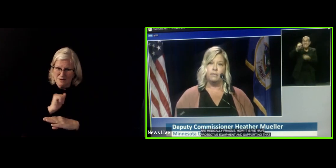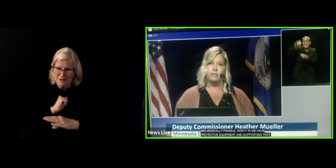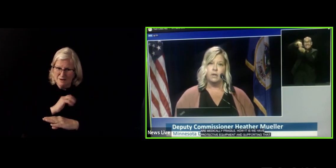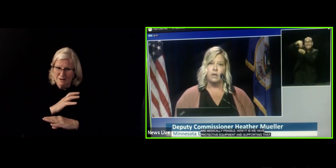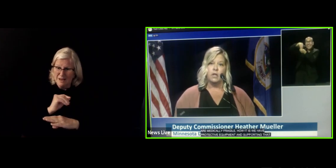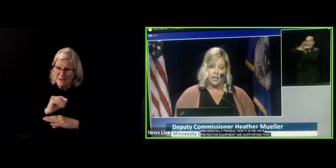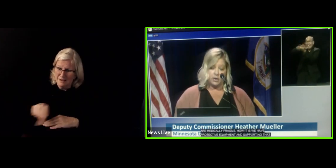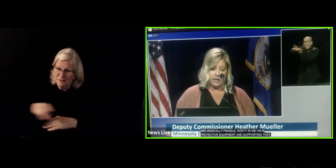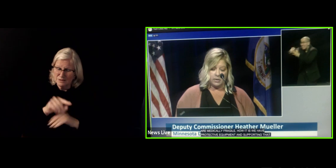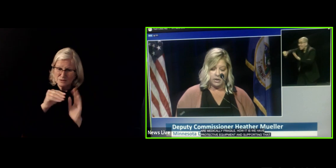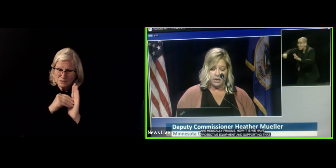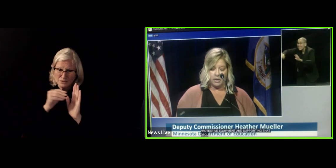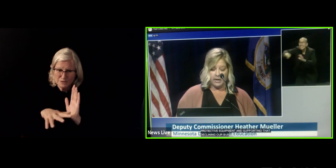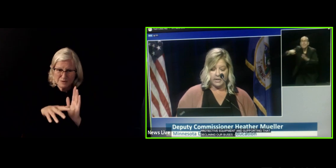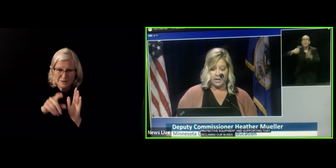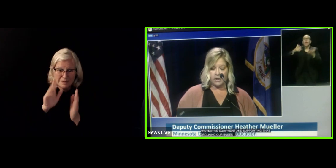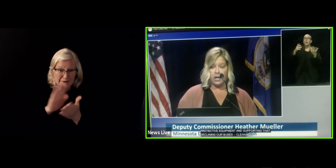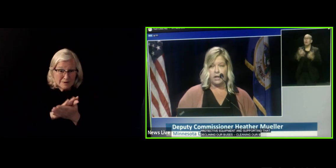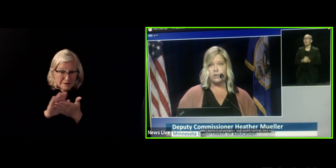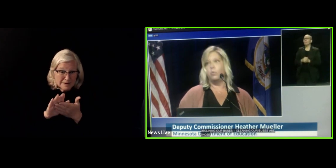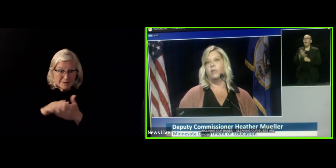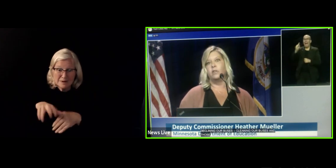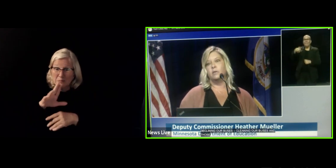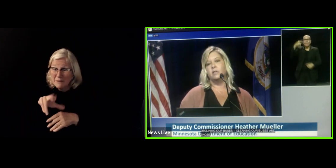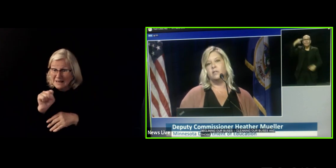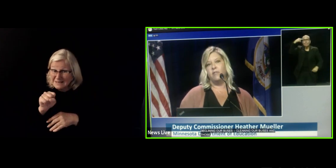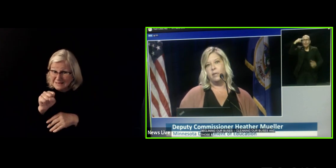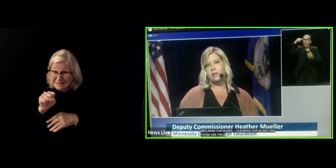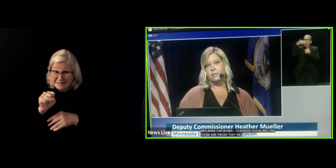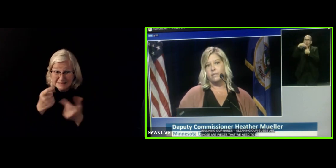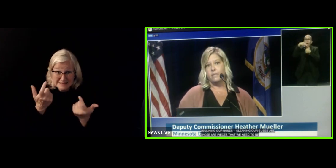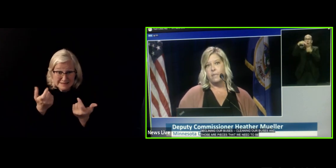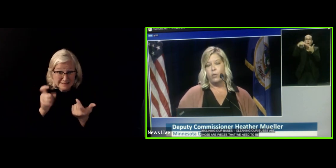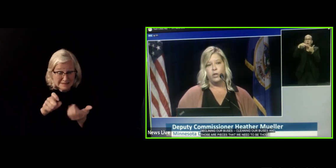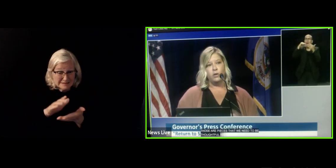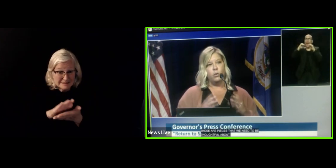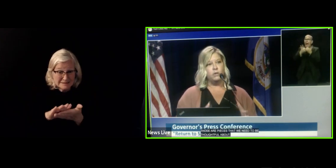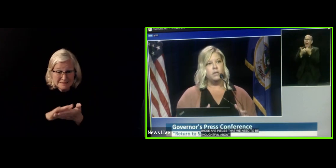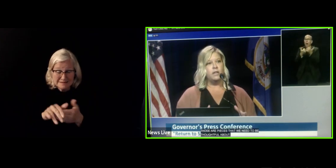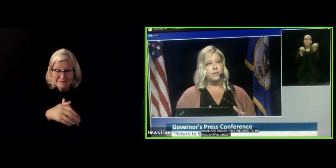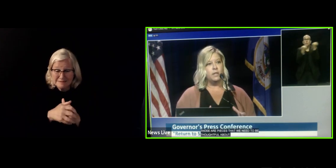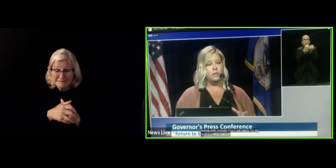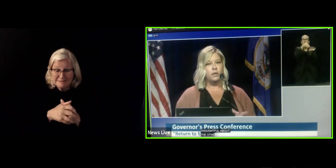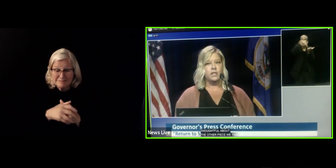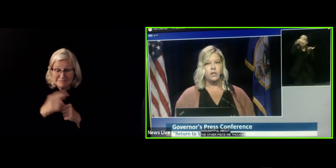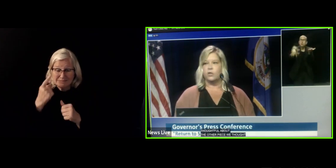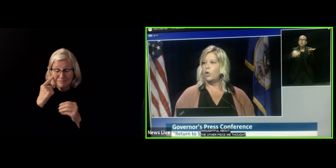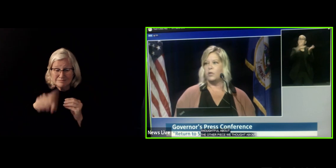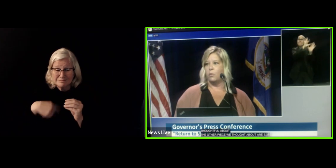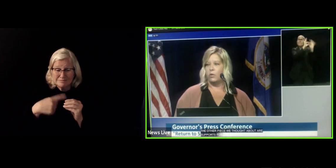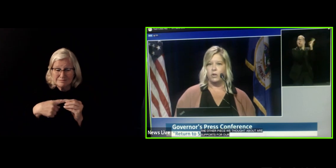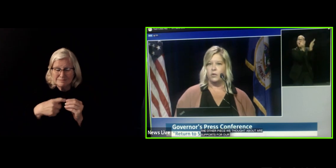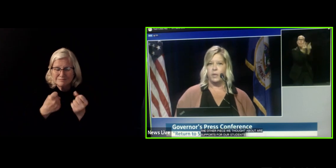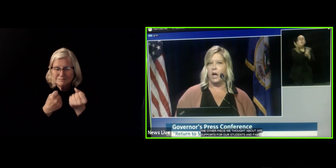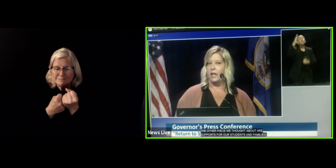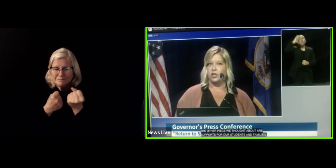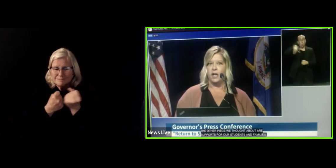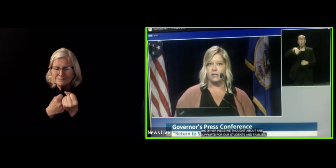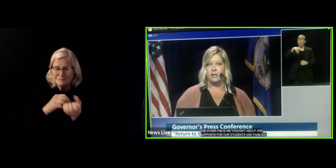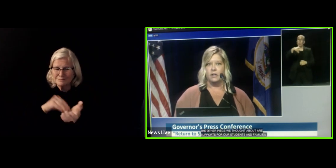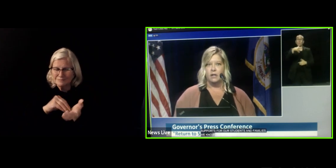about. The other piece that we thought about is our support for our students and families. We know that once you get them into the buildings, there's so much more that goes